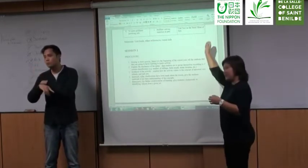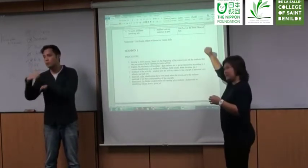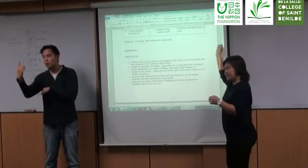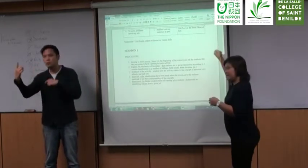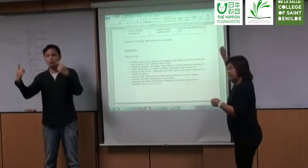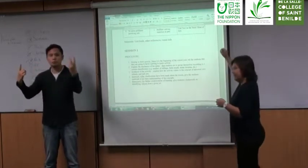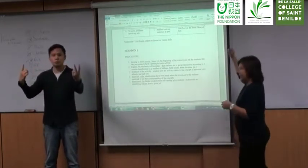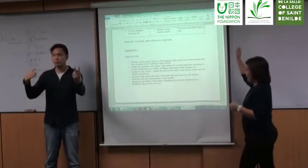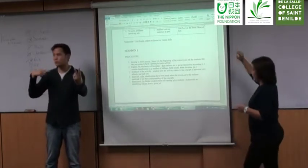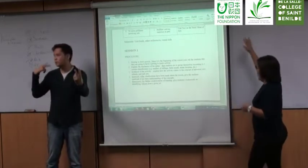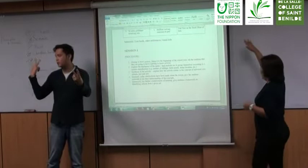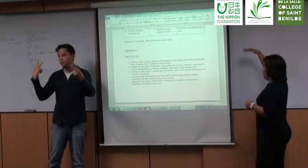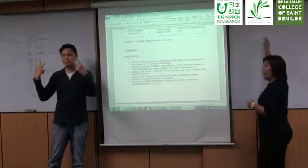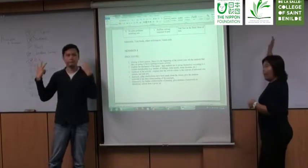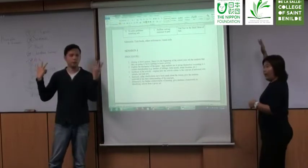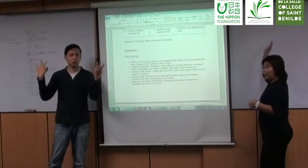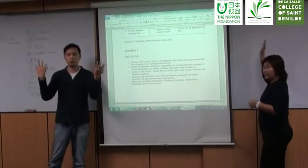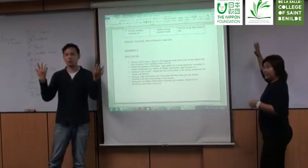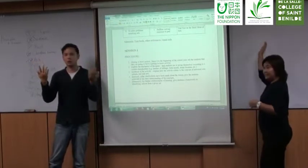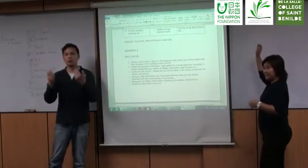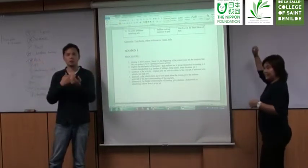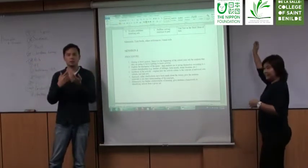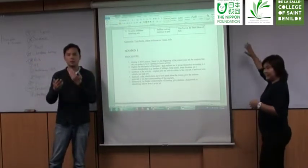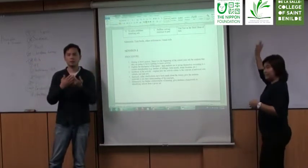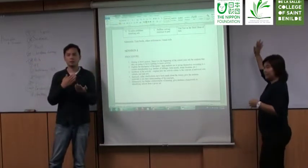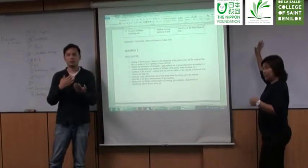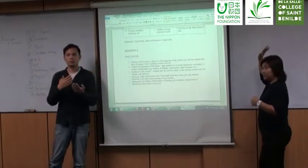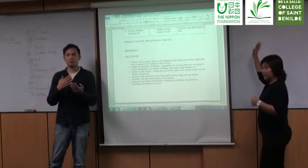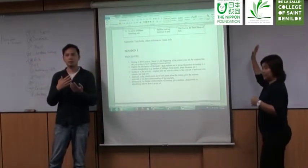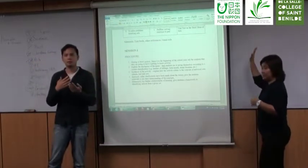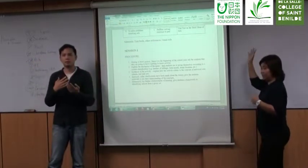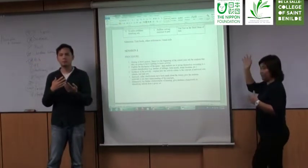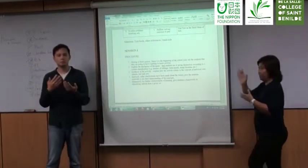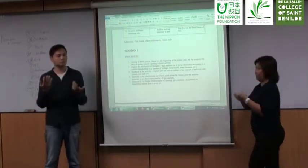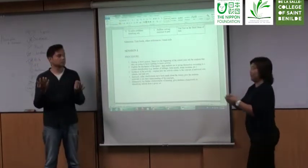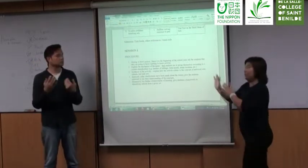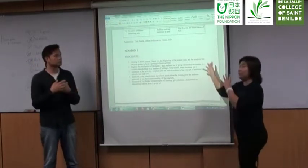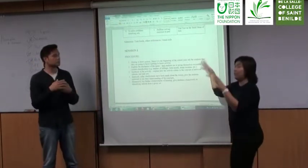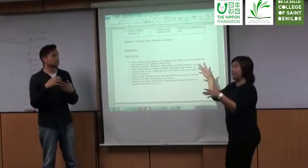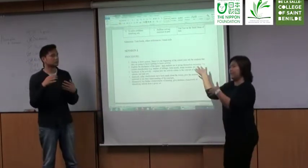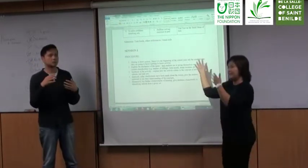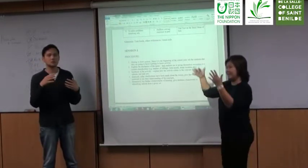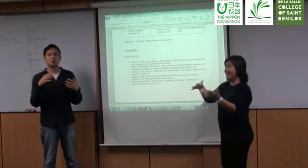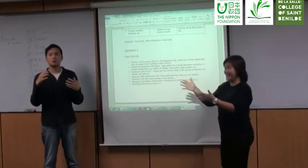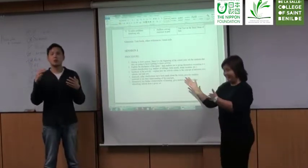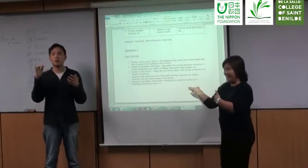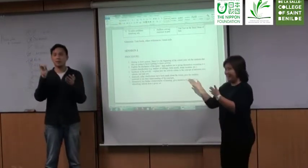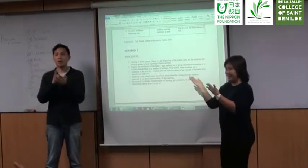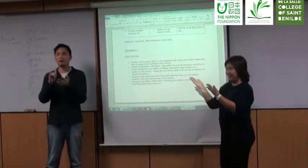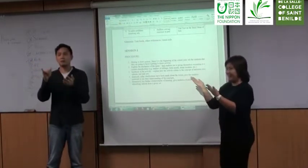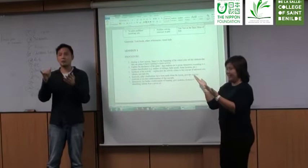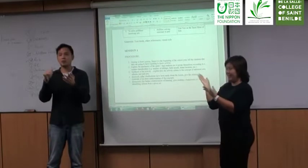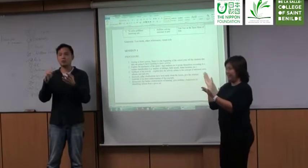then I will just write down all the result on the book without knowing that it's the